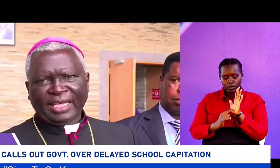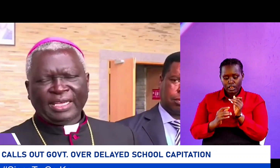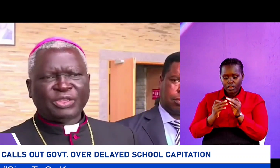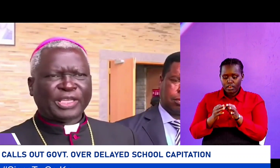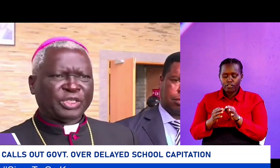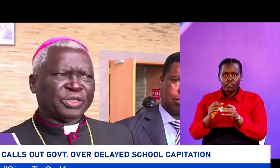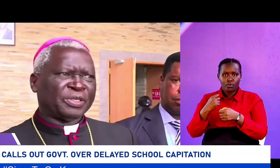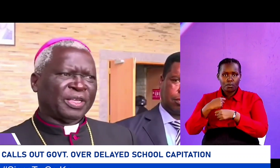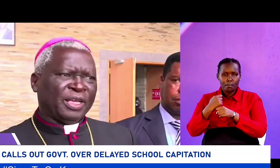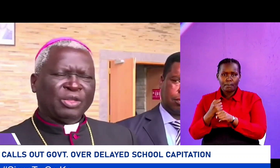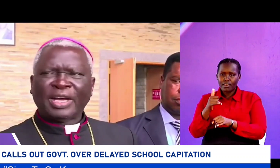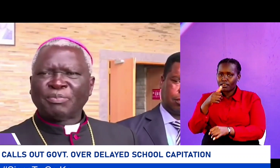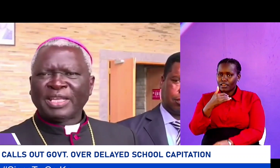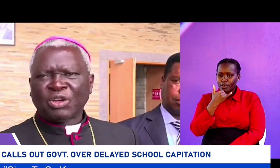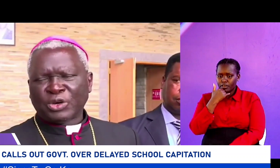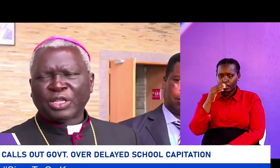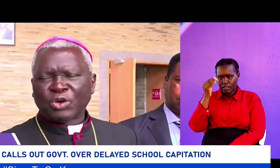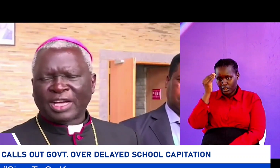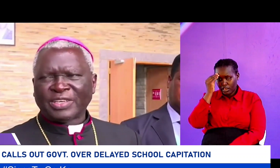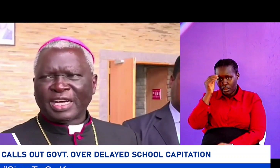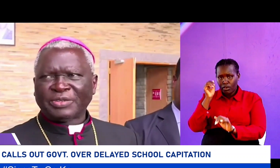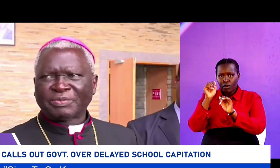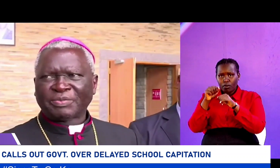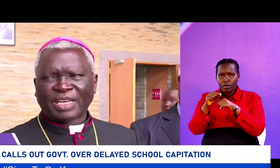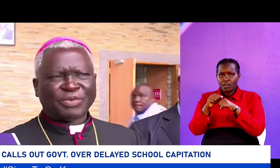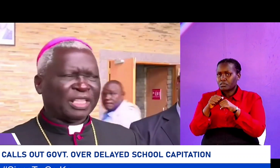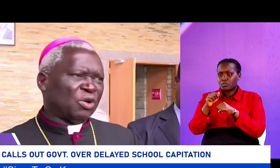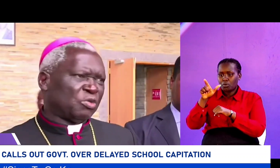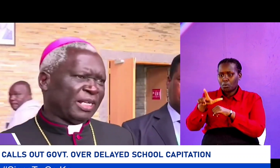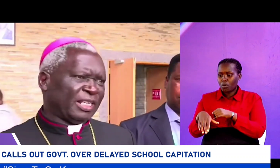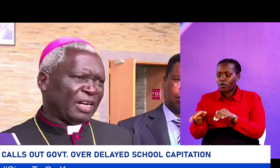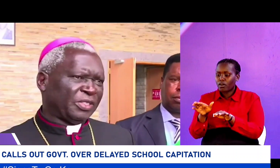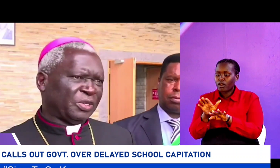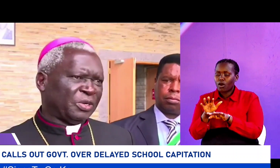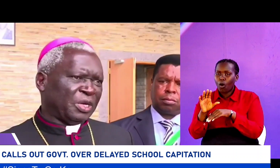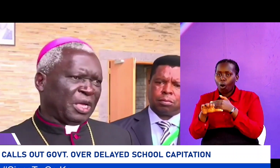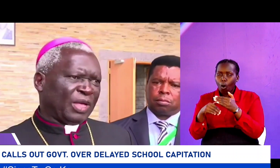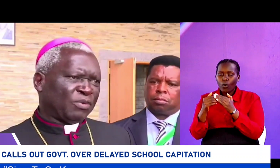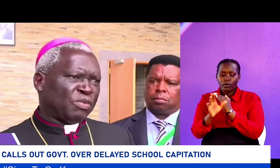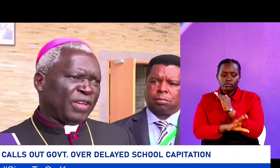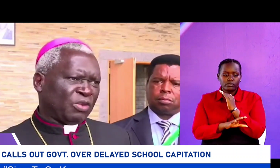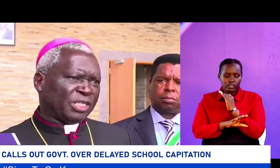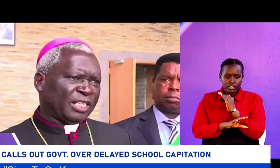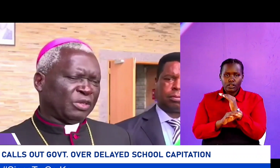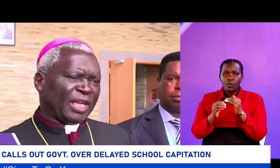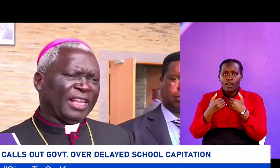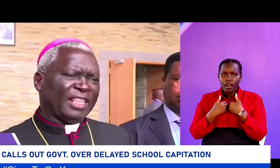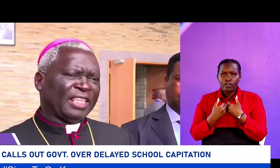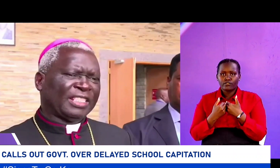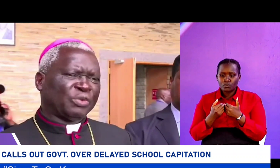in education, you can bring the whole country down. You can bring the whole humanity down. So we have to be very cautious that any other things as